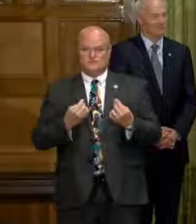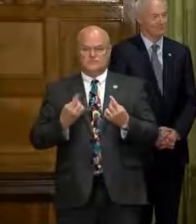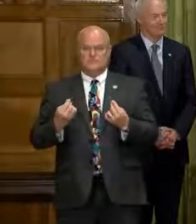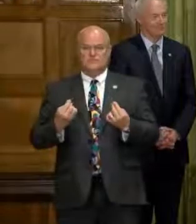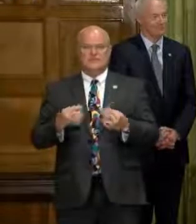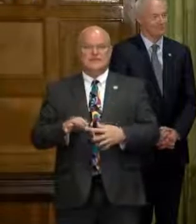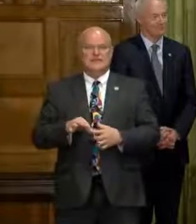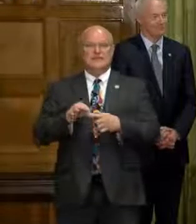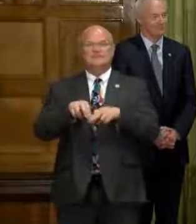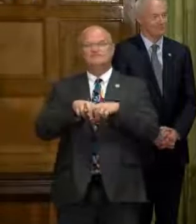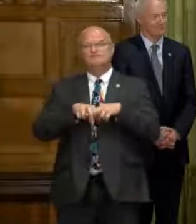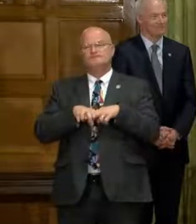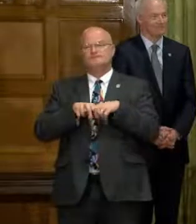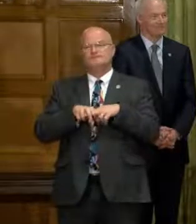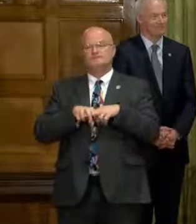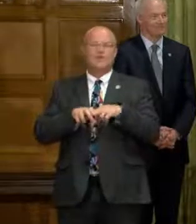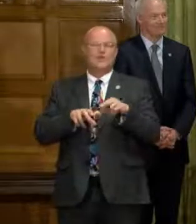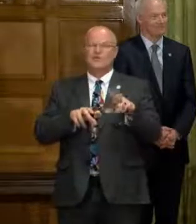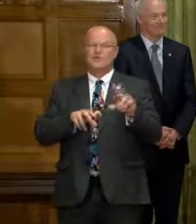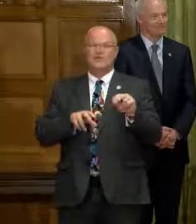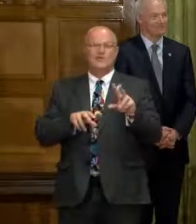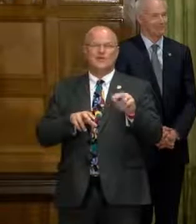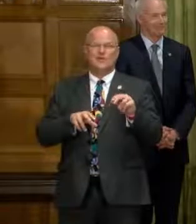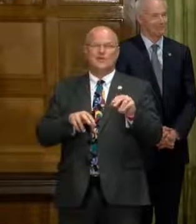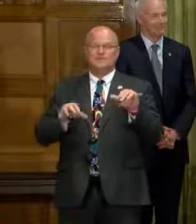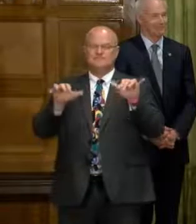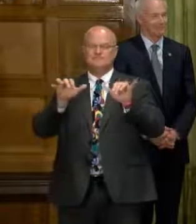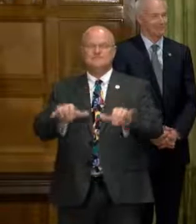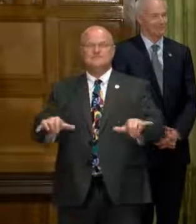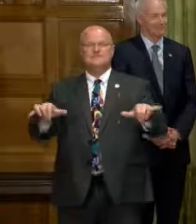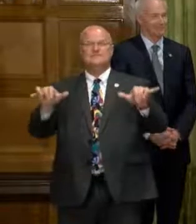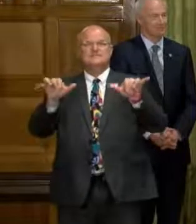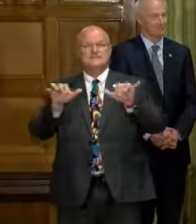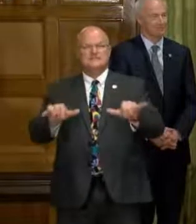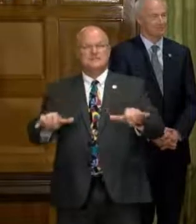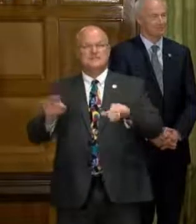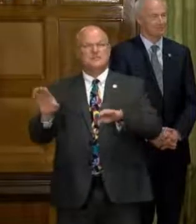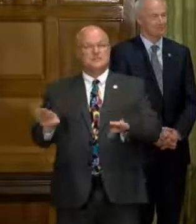except just sit around? Well, no. We need to keep doing the